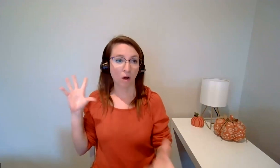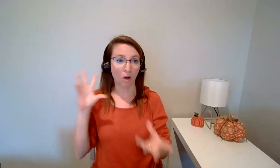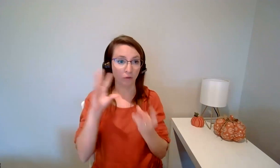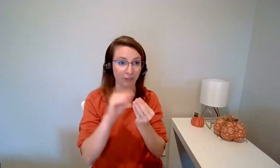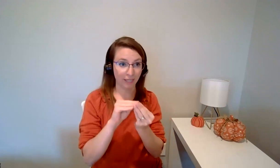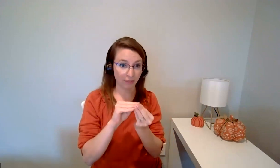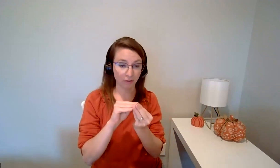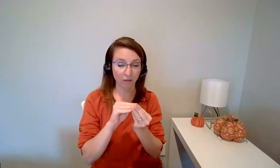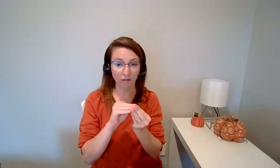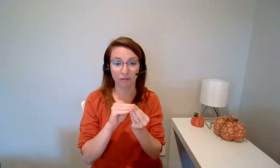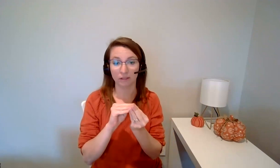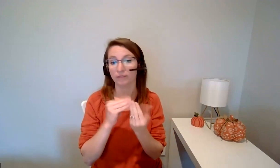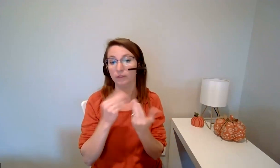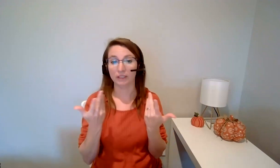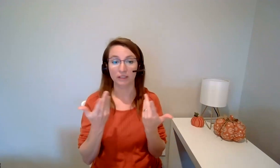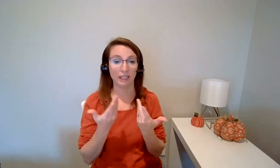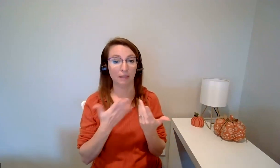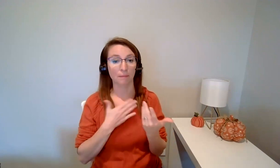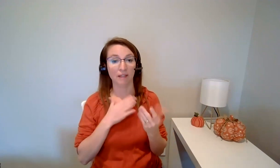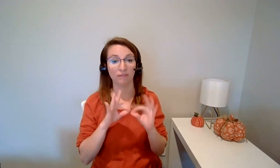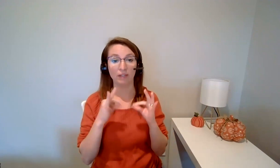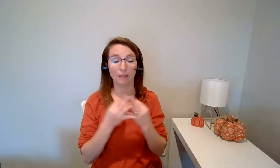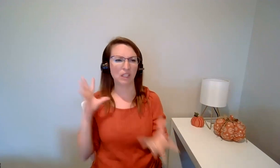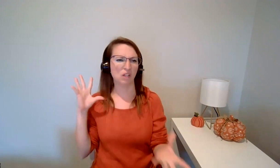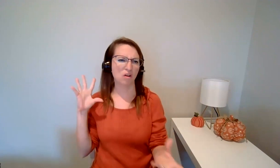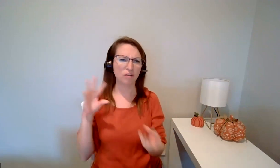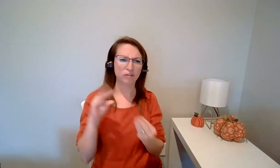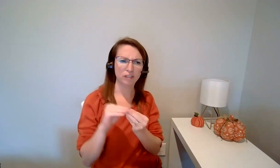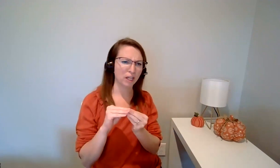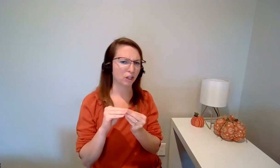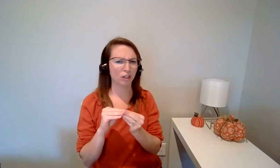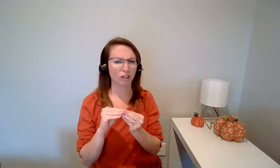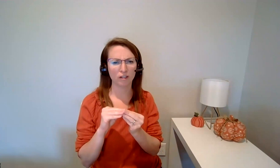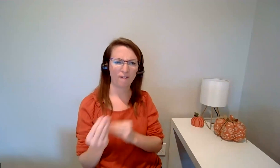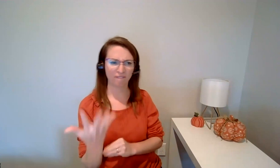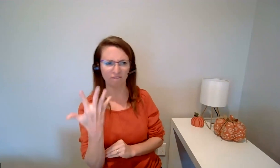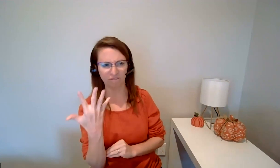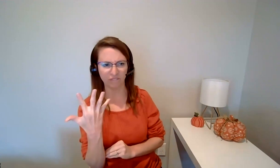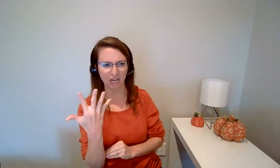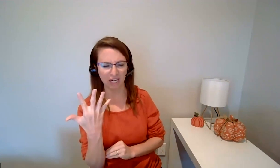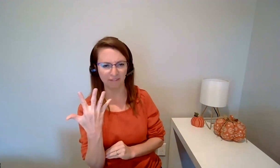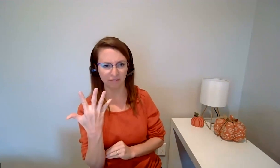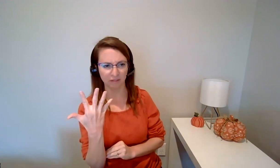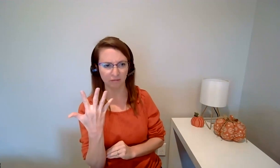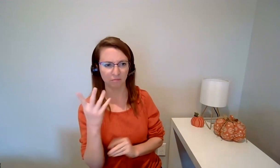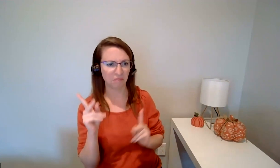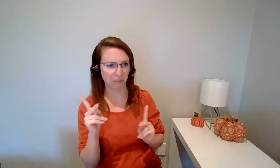All together, if you wanted to say my family all together, 5 people,